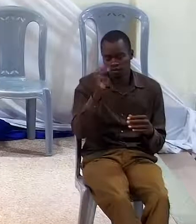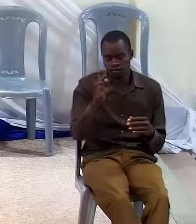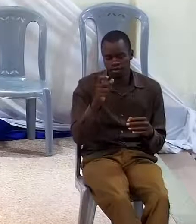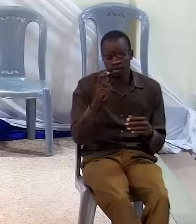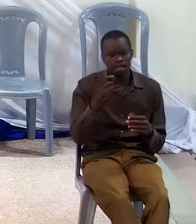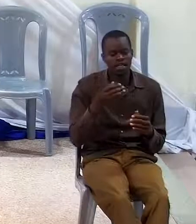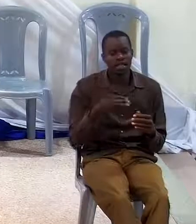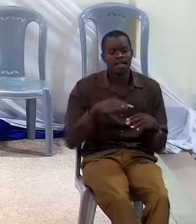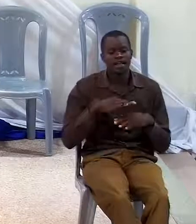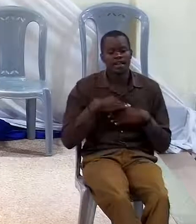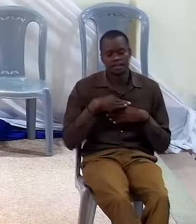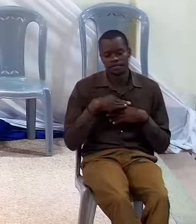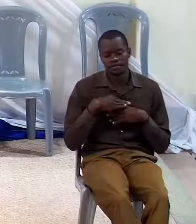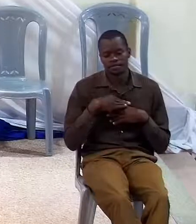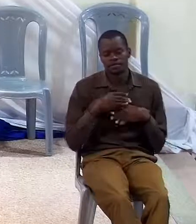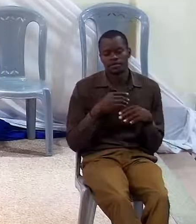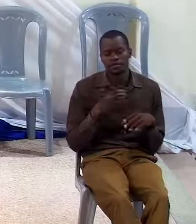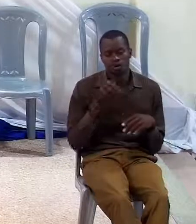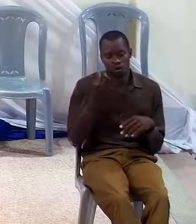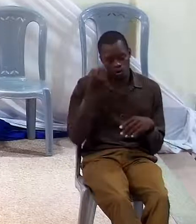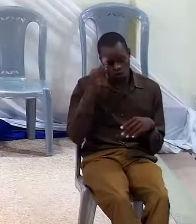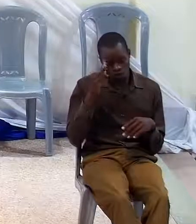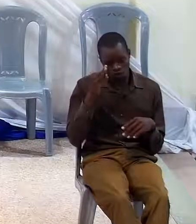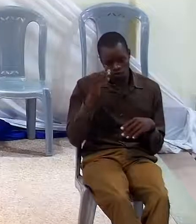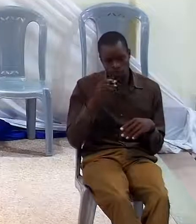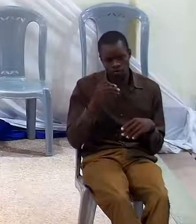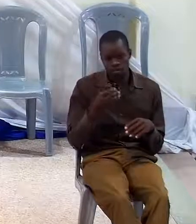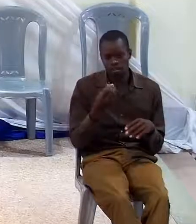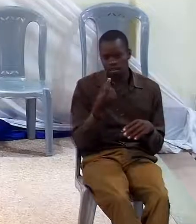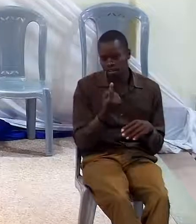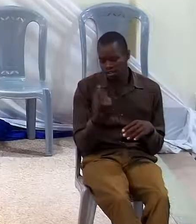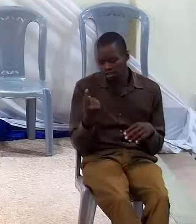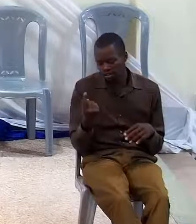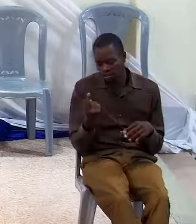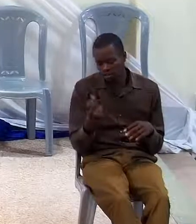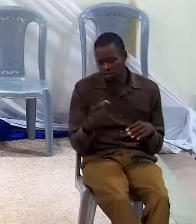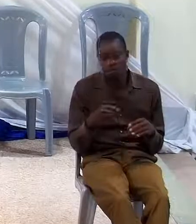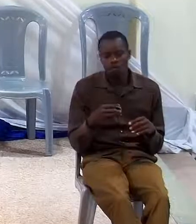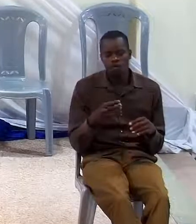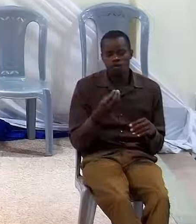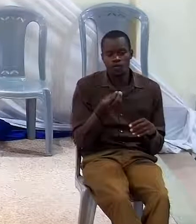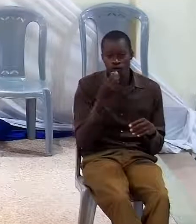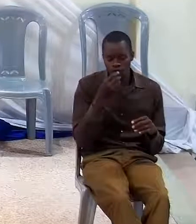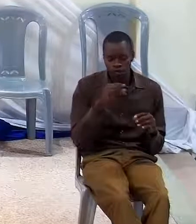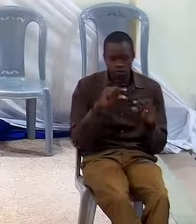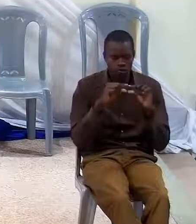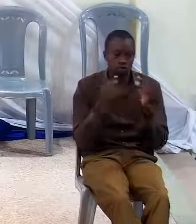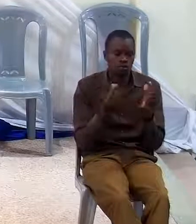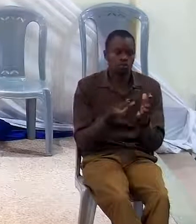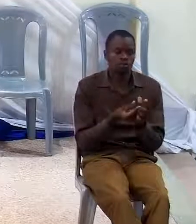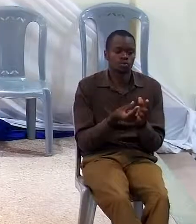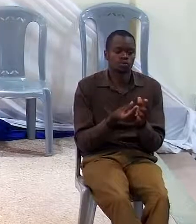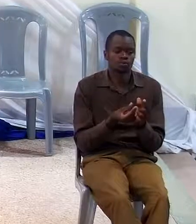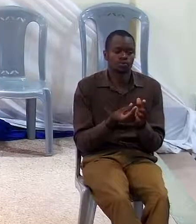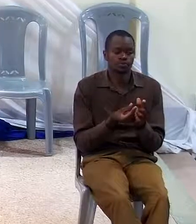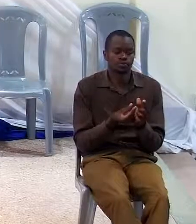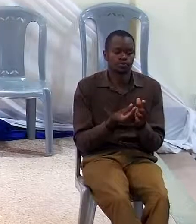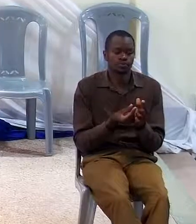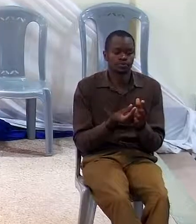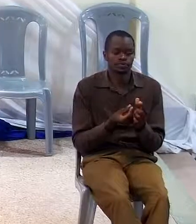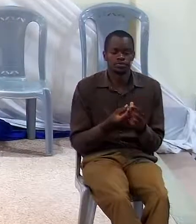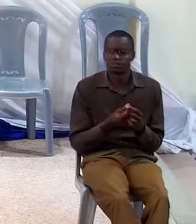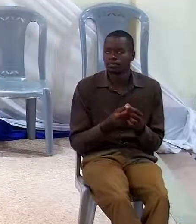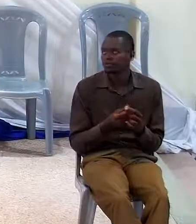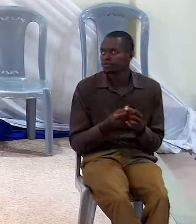of each food group. Eat enough of the food group. In the food groups, we have what we